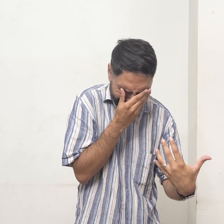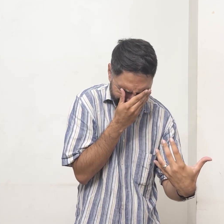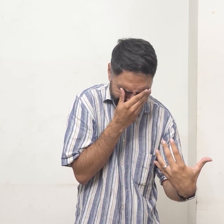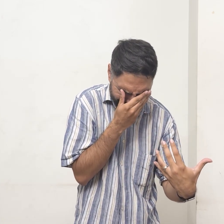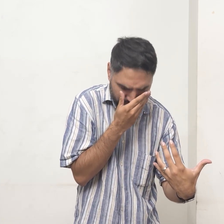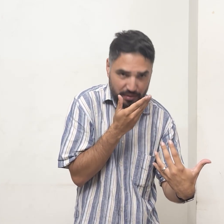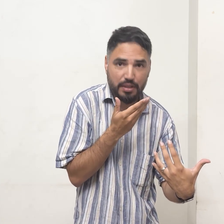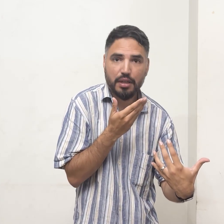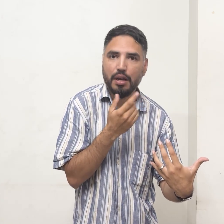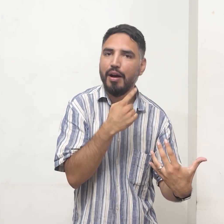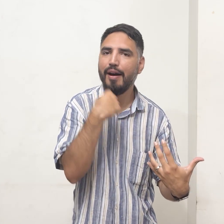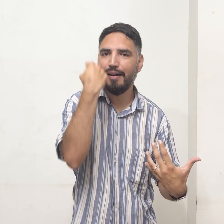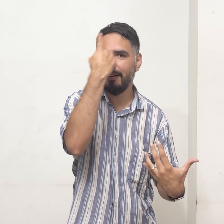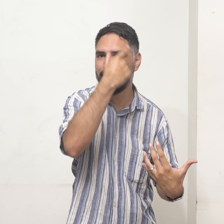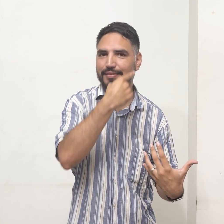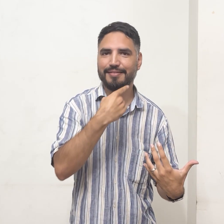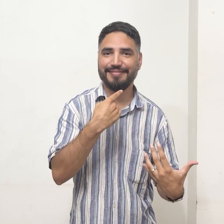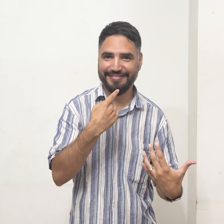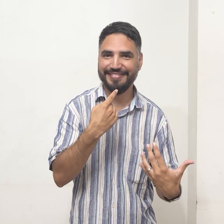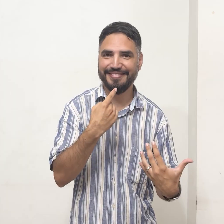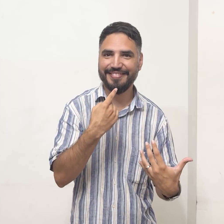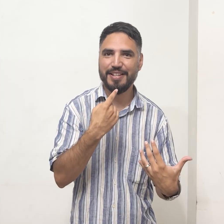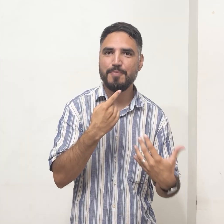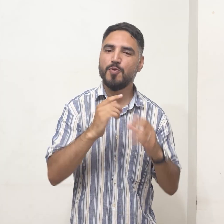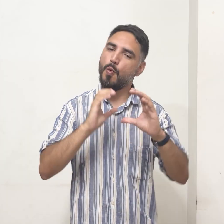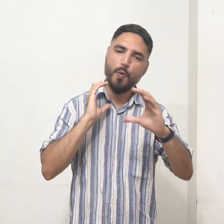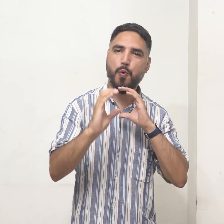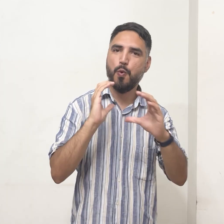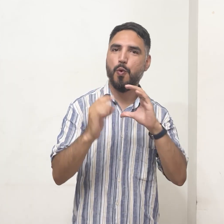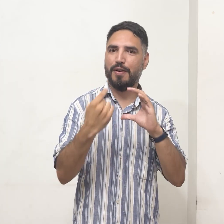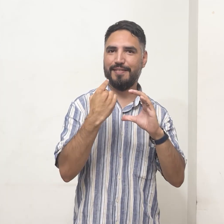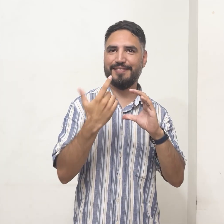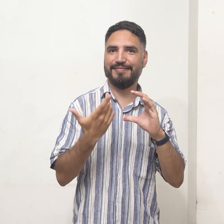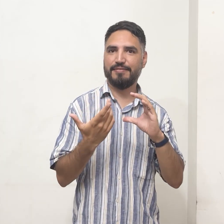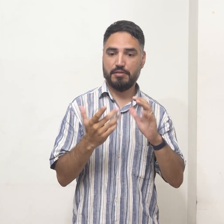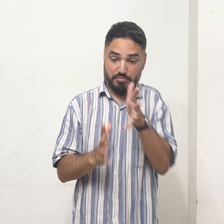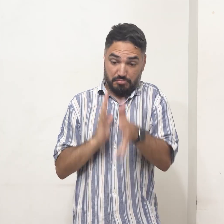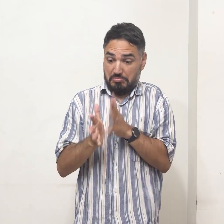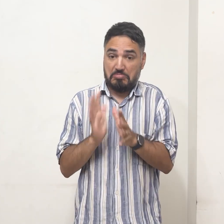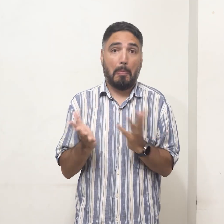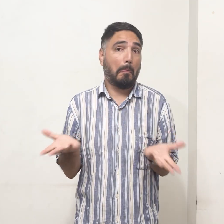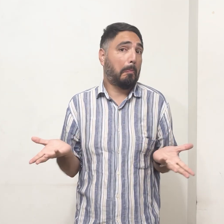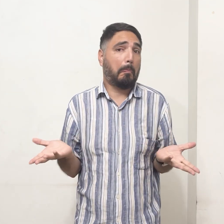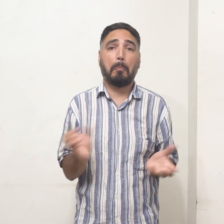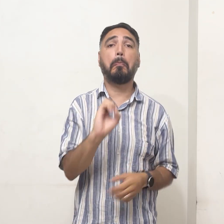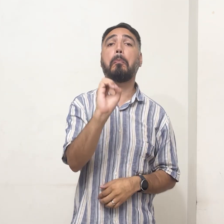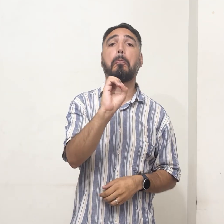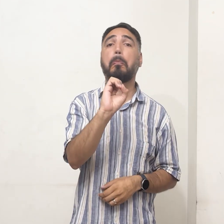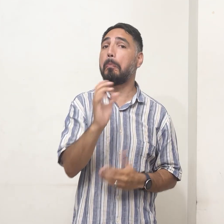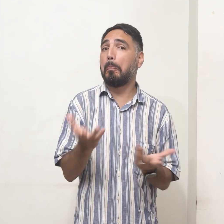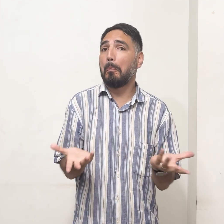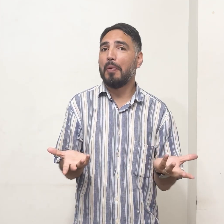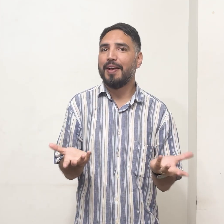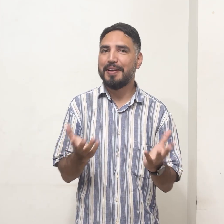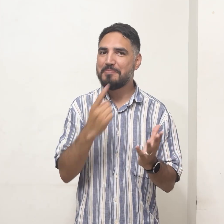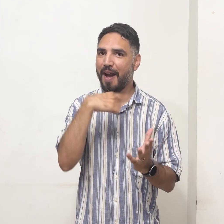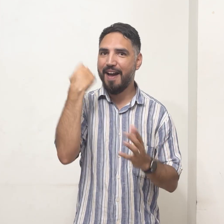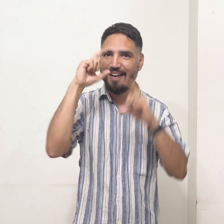Did you see it? The facial expression was what communicated the message. There were almost no signs, but with facial